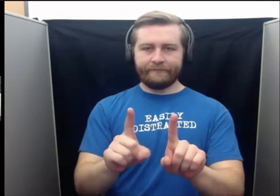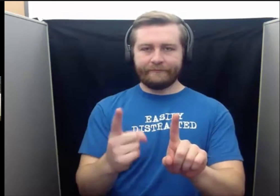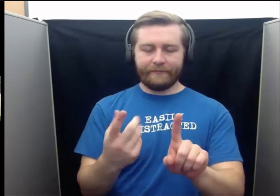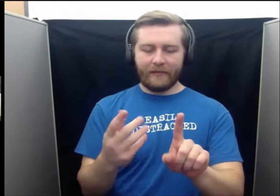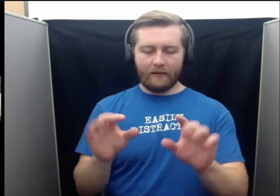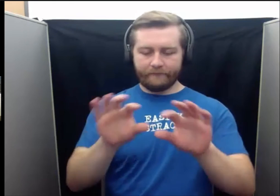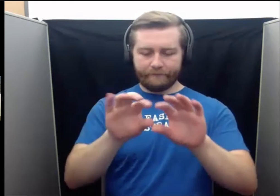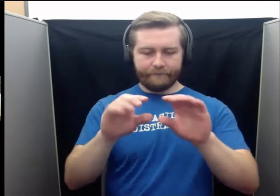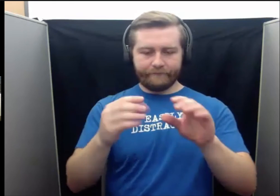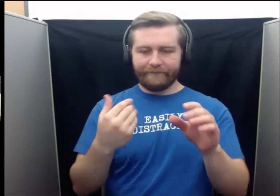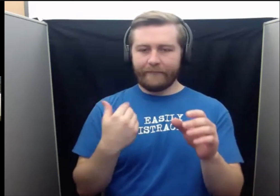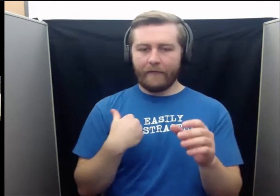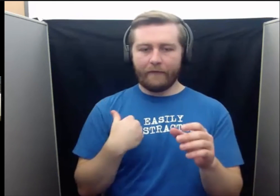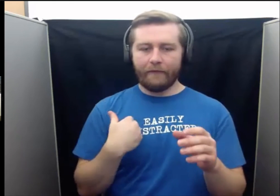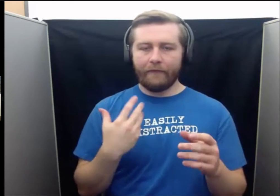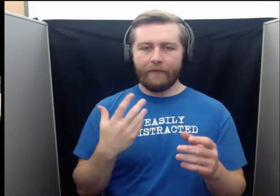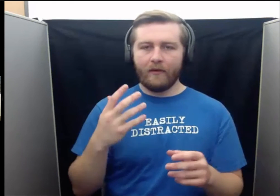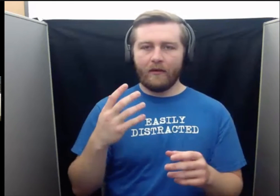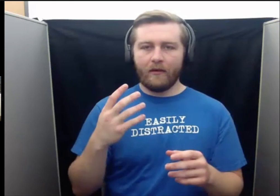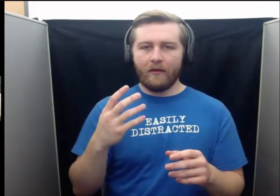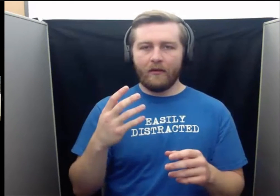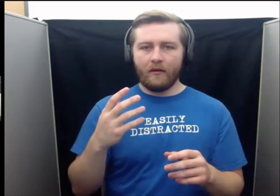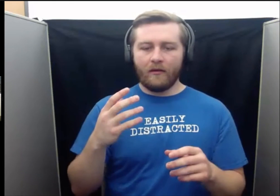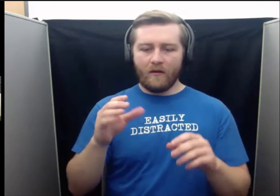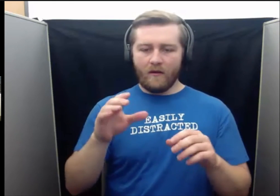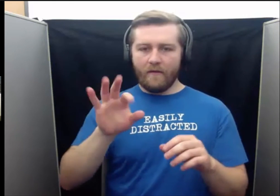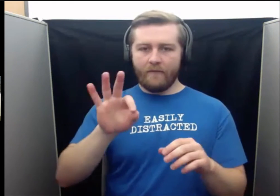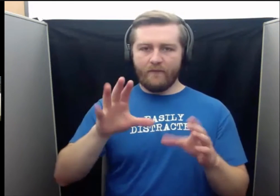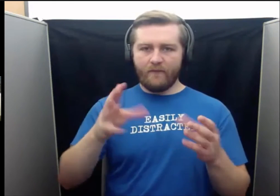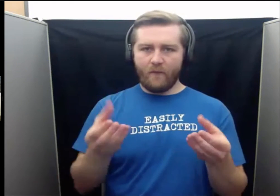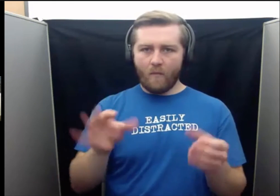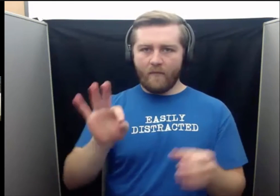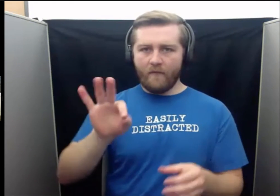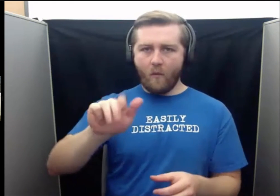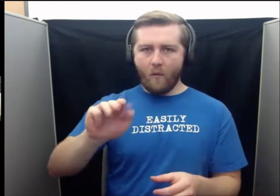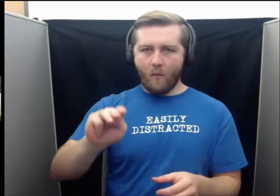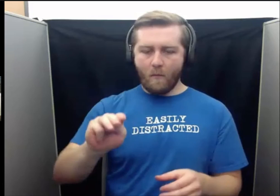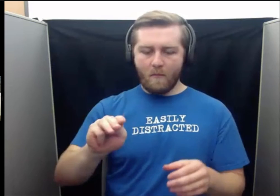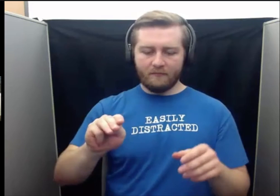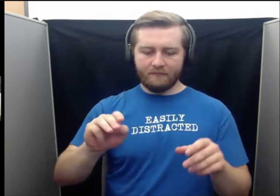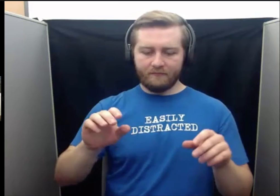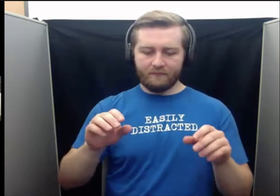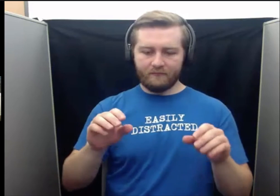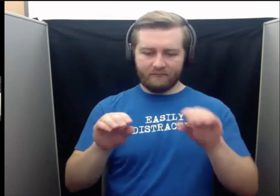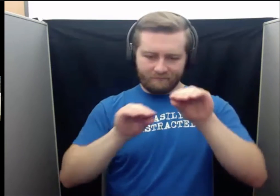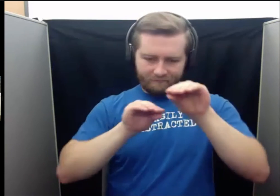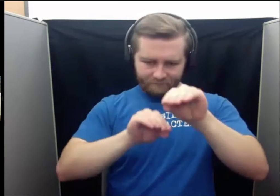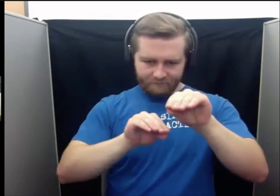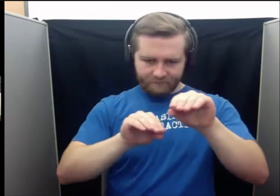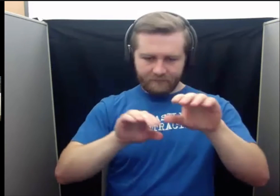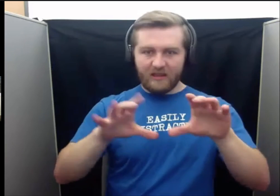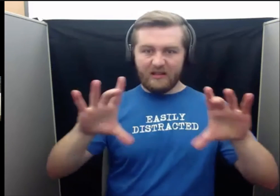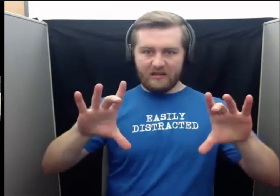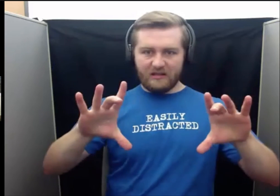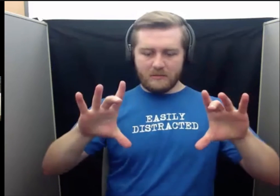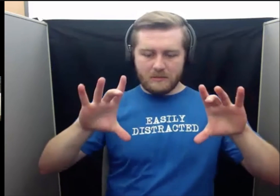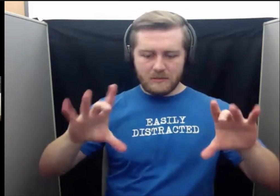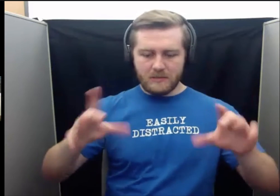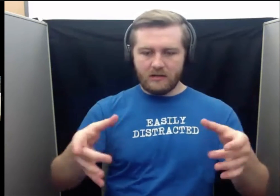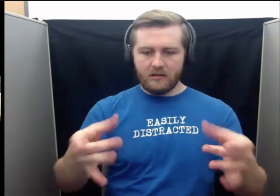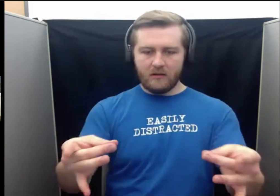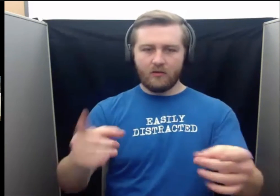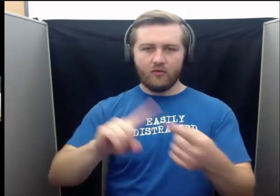of, like a file folder. 2 pieces of foam, cut little notches in it, ran them across there. What's the main difference between the two, though, is